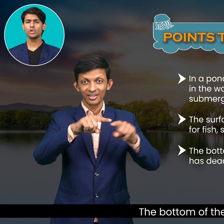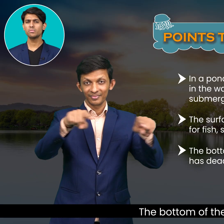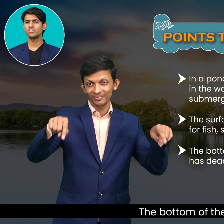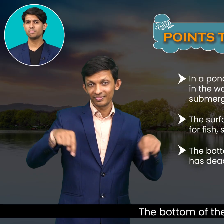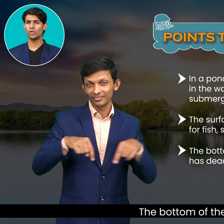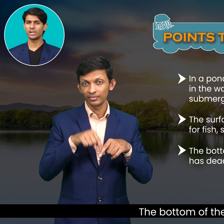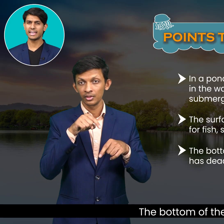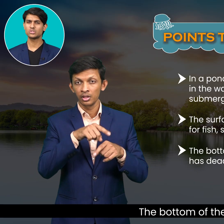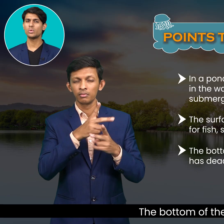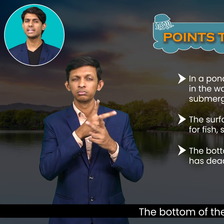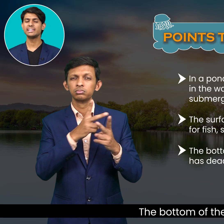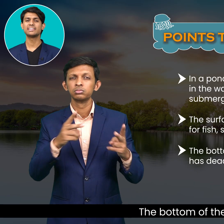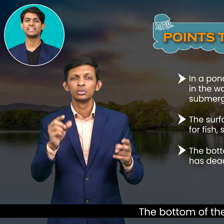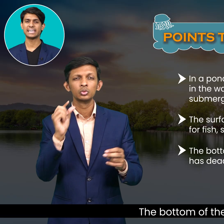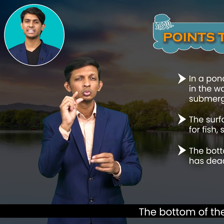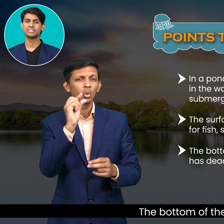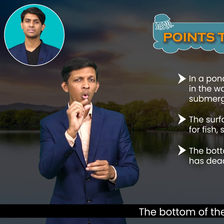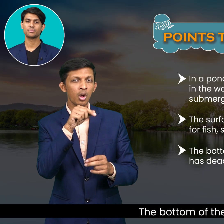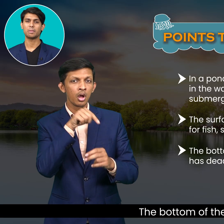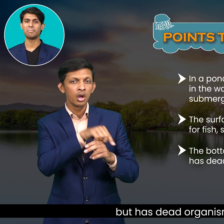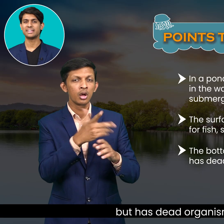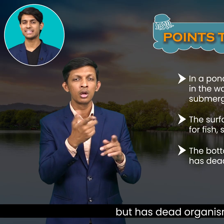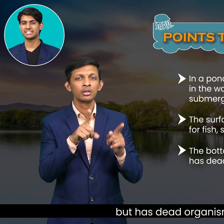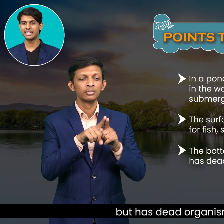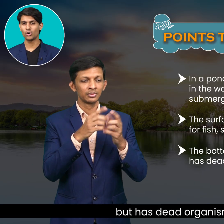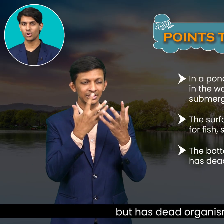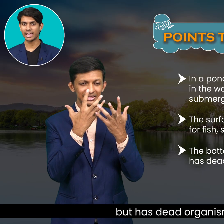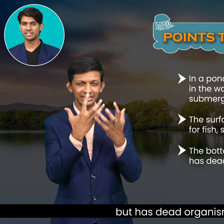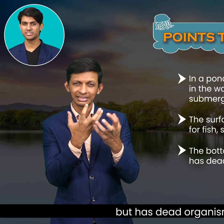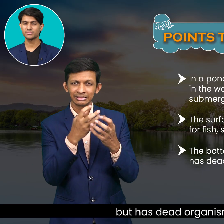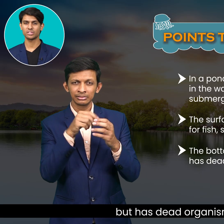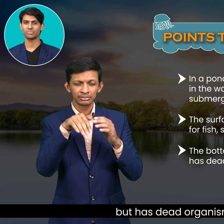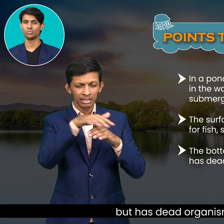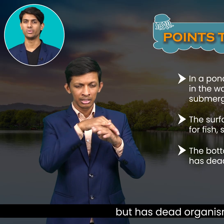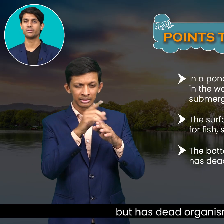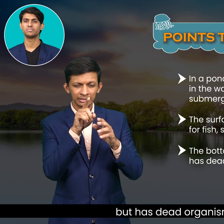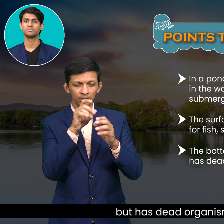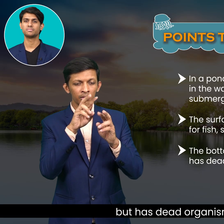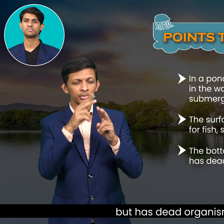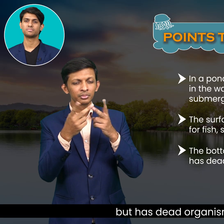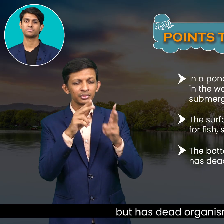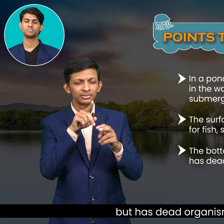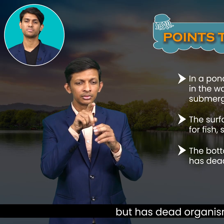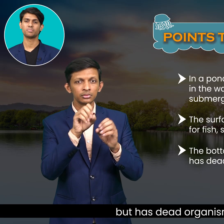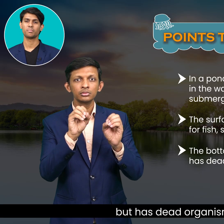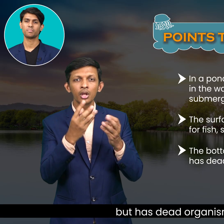The bottom of the pond has very little light but has dead organisms as food.